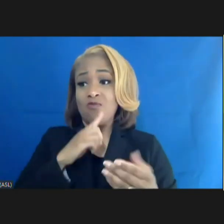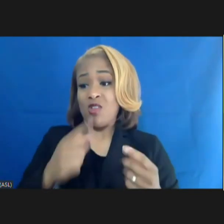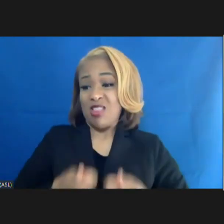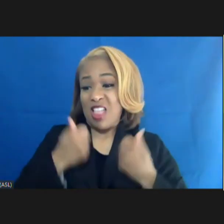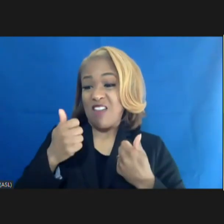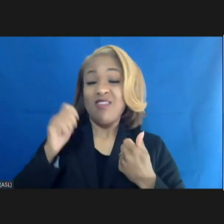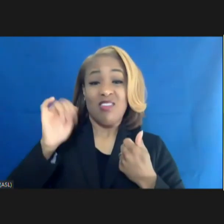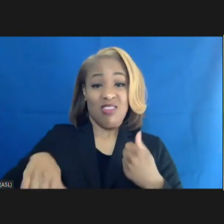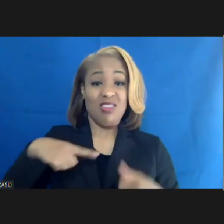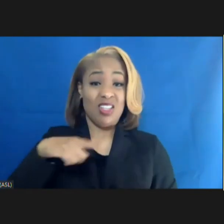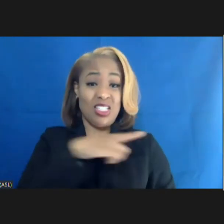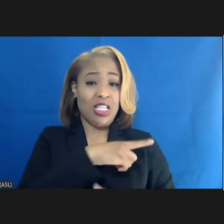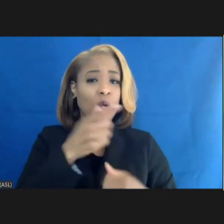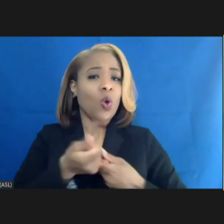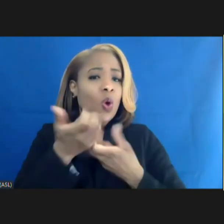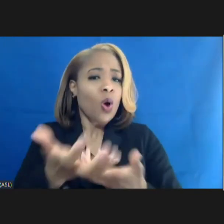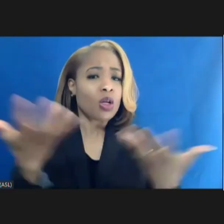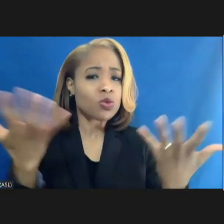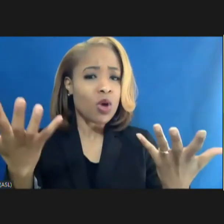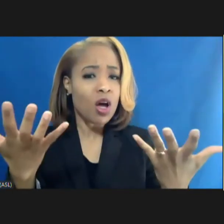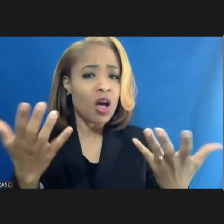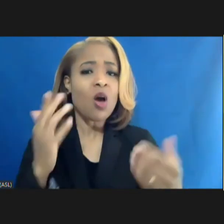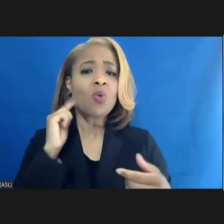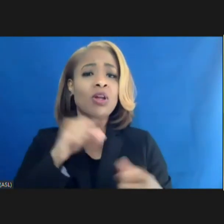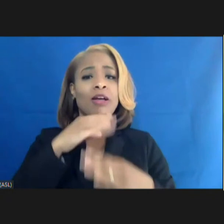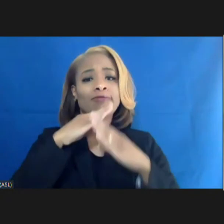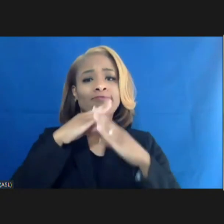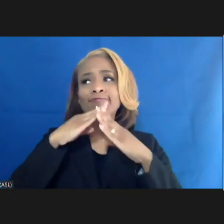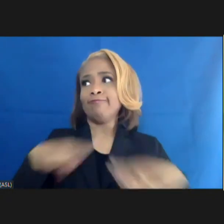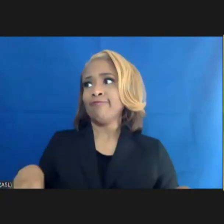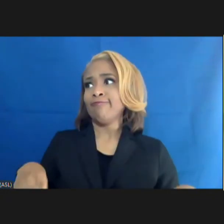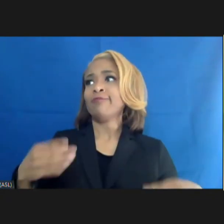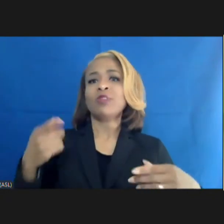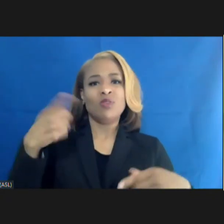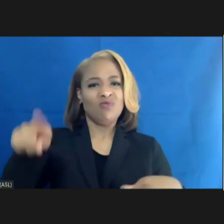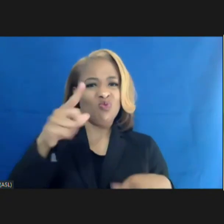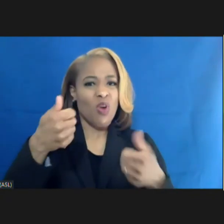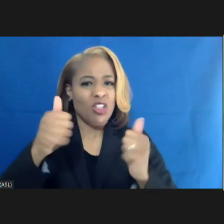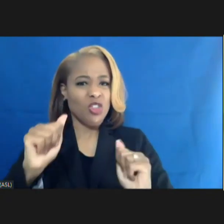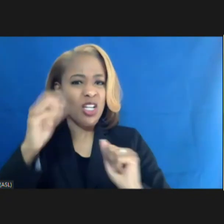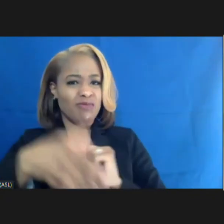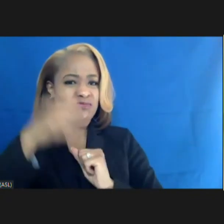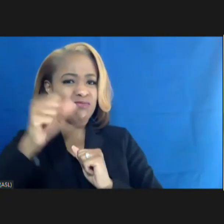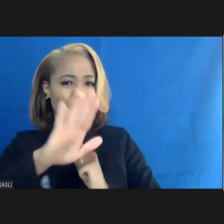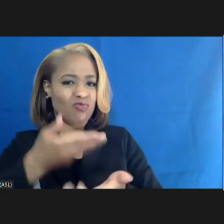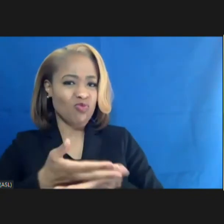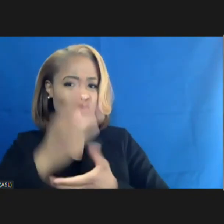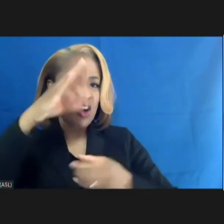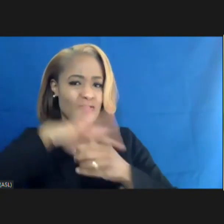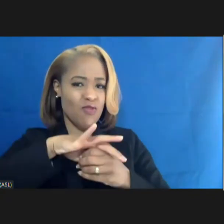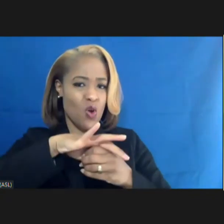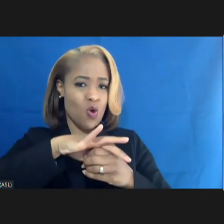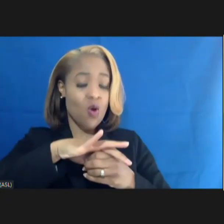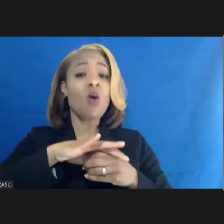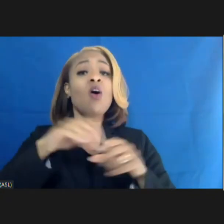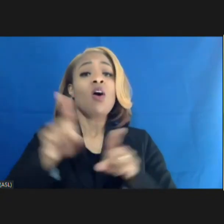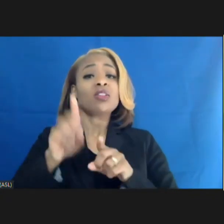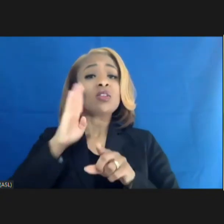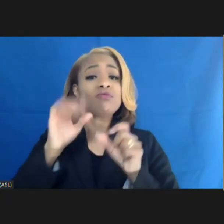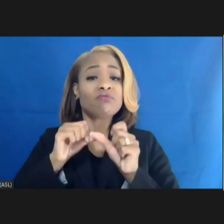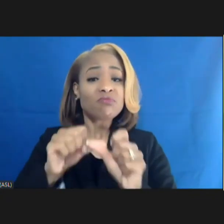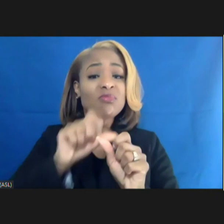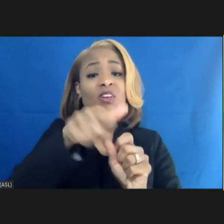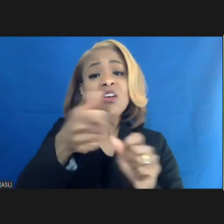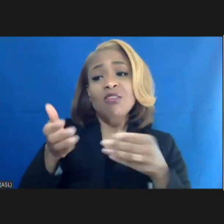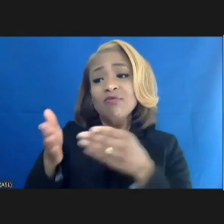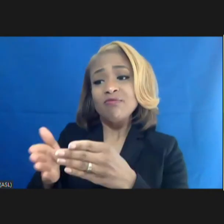legislation. We're not going to be silent in light of this attempt to undo the people's will. But we will also continue to provide an alternative path,